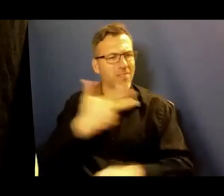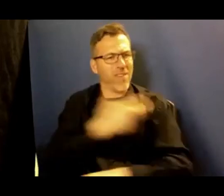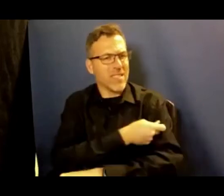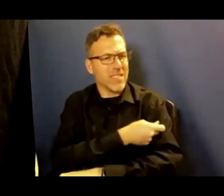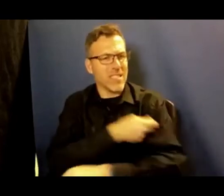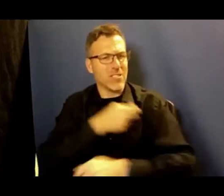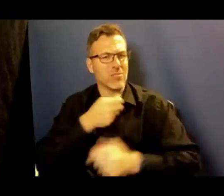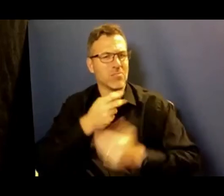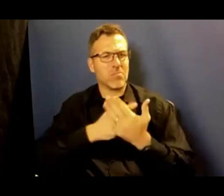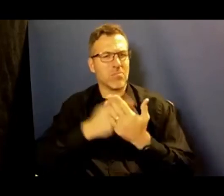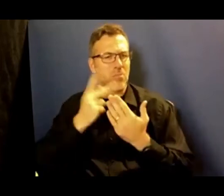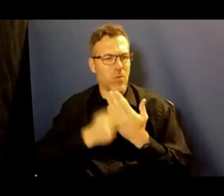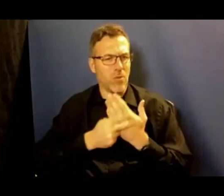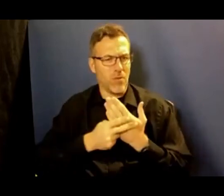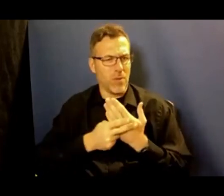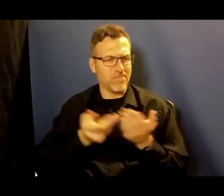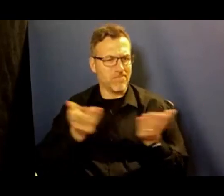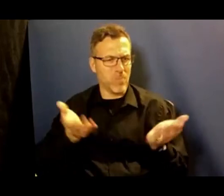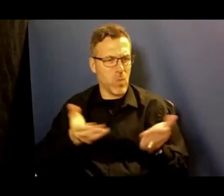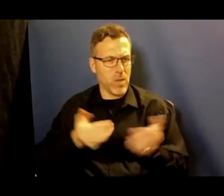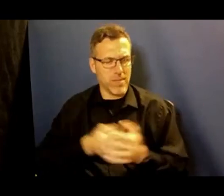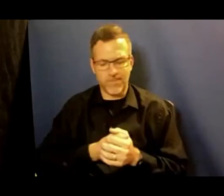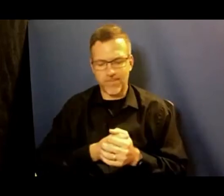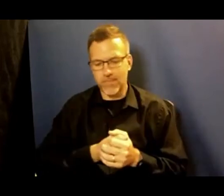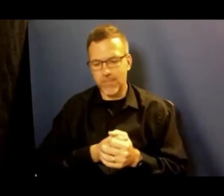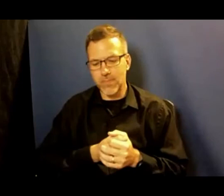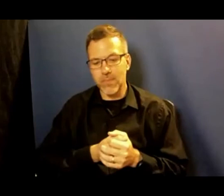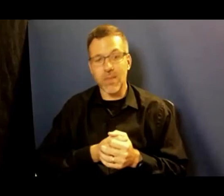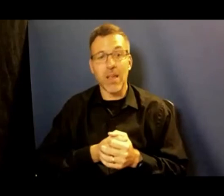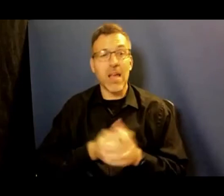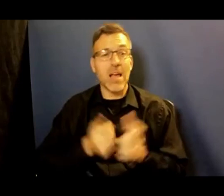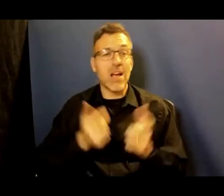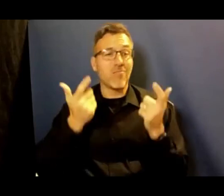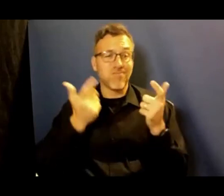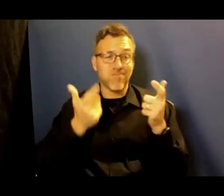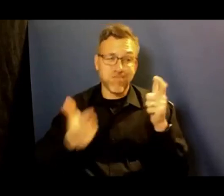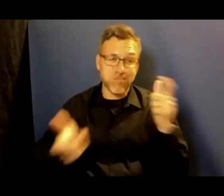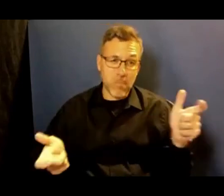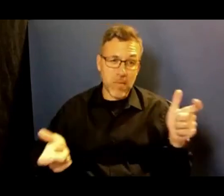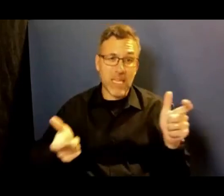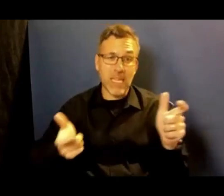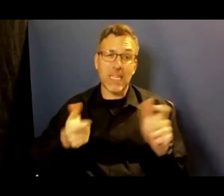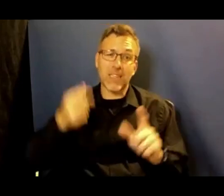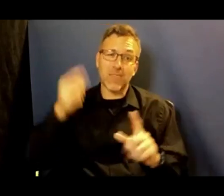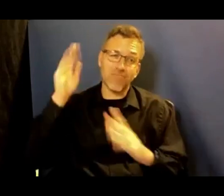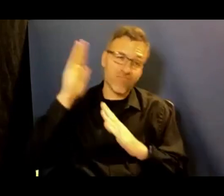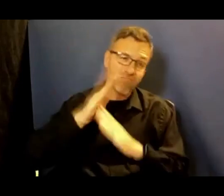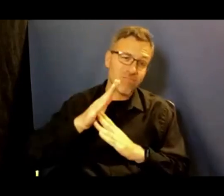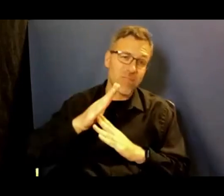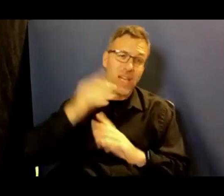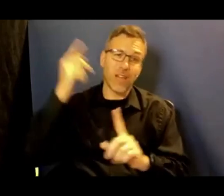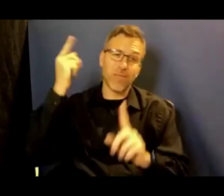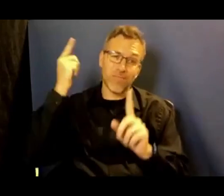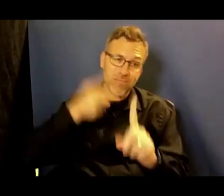The big main purpose has been to prevent hospitalizations and